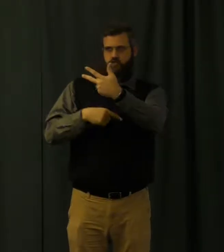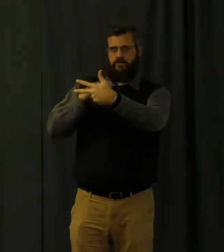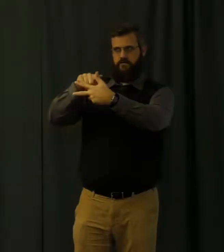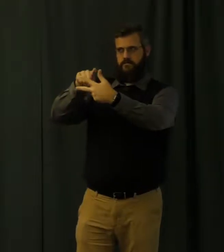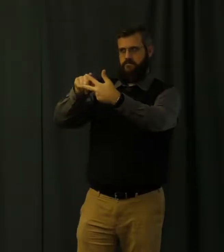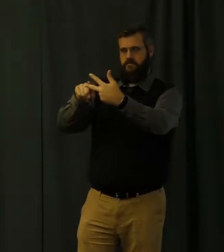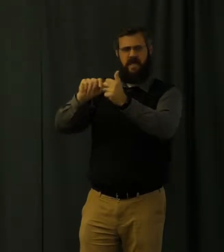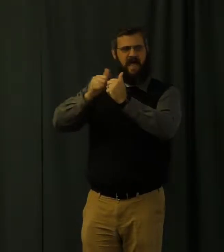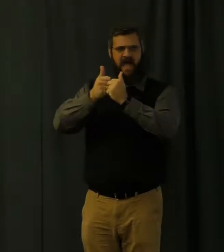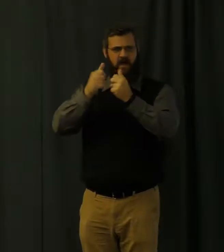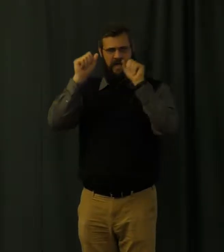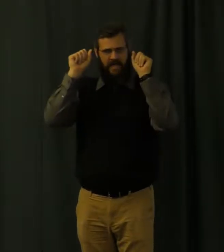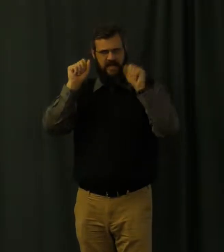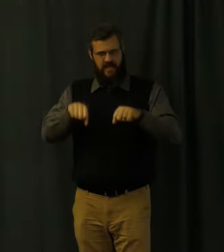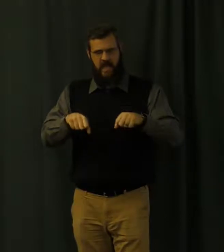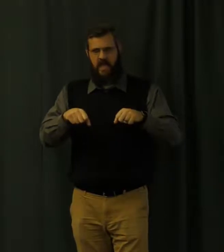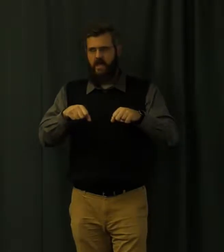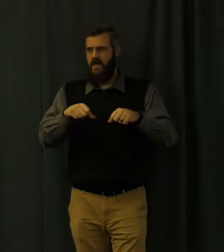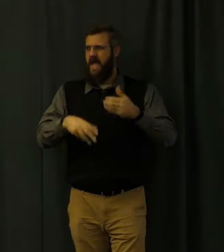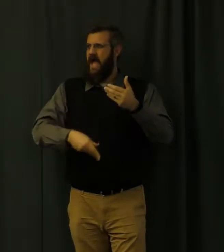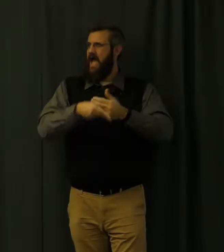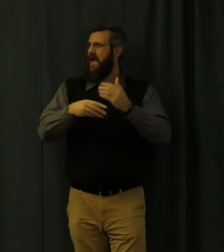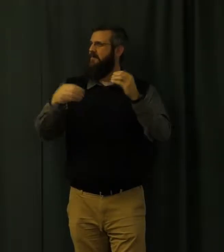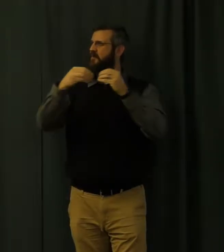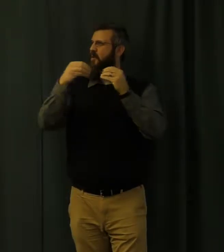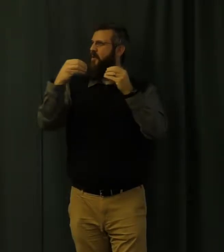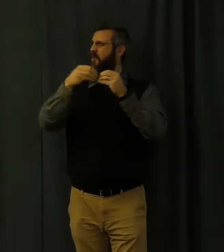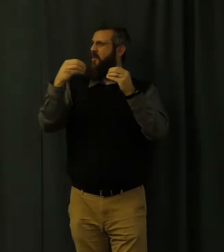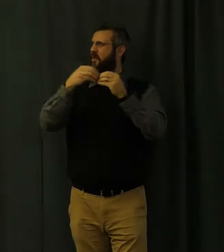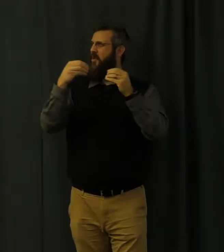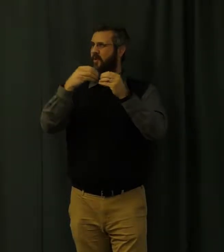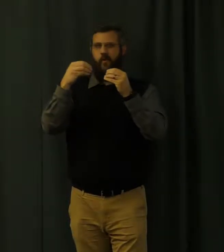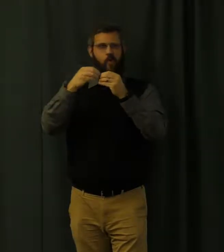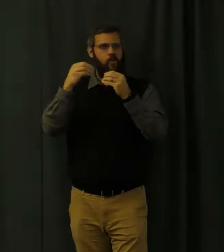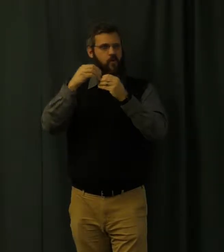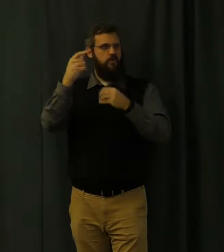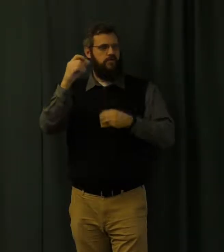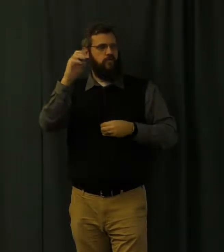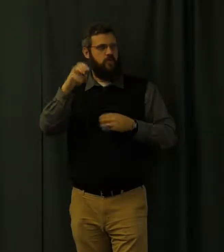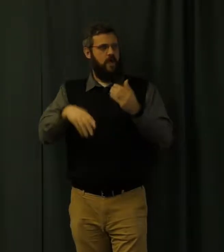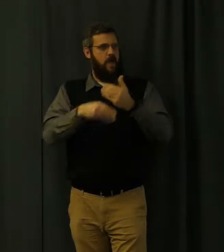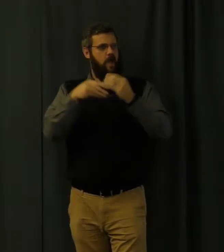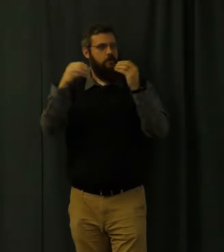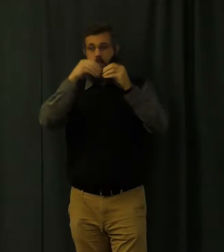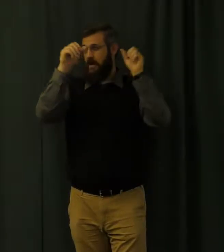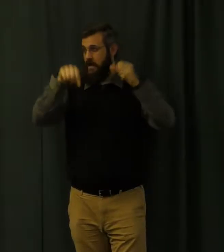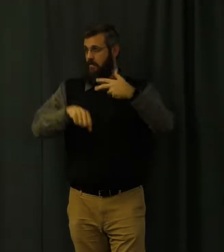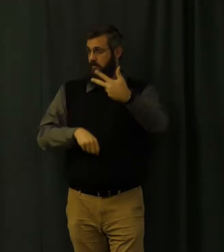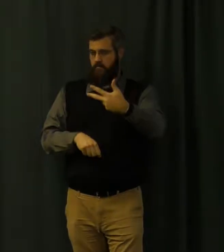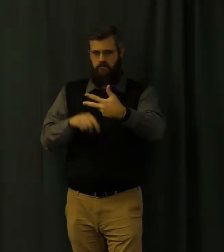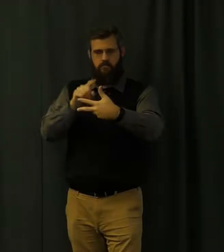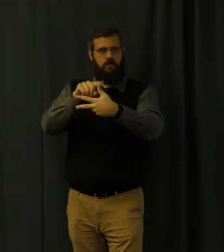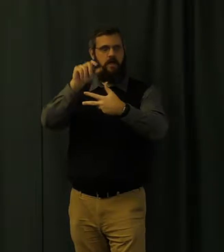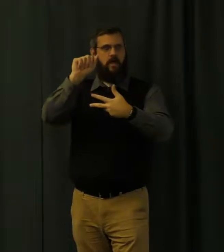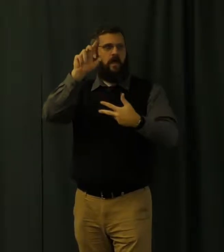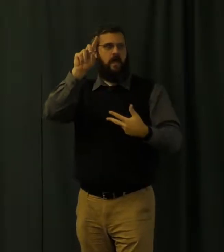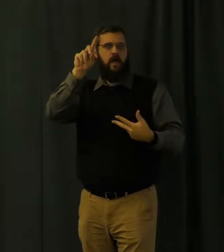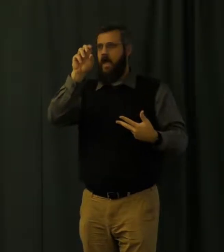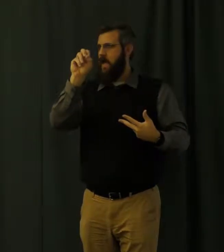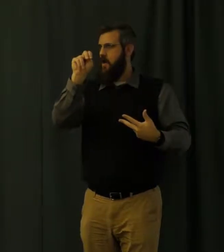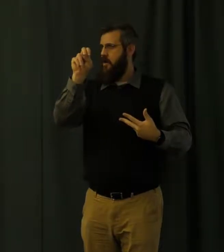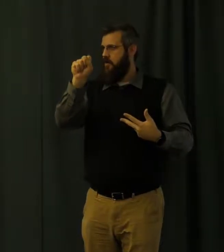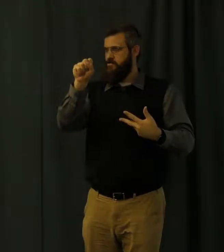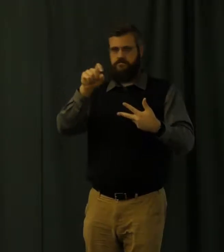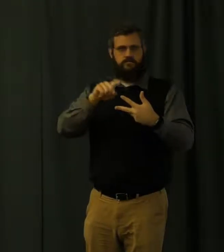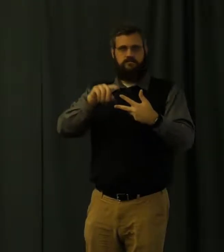different ways you can kind of beef up your Google products. And so you have add-ons, and then you